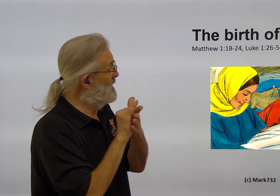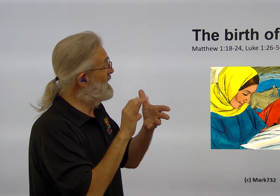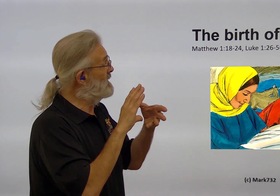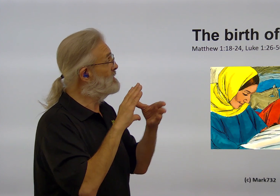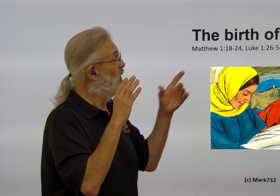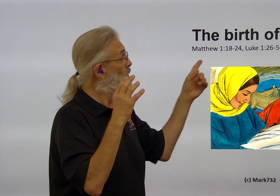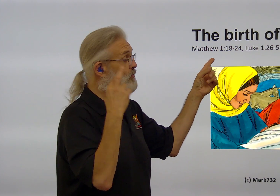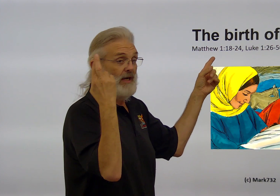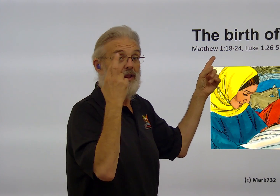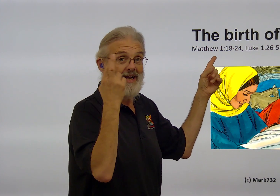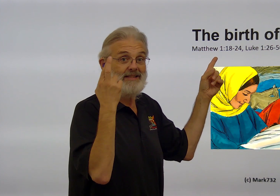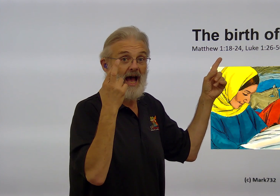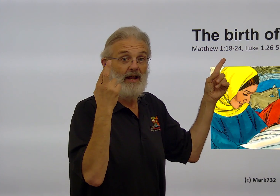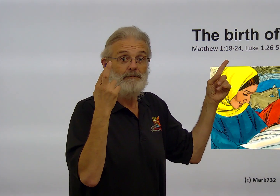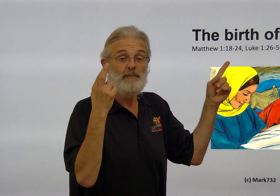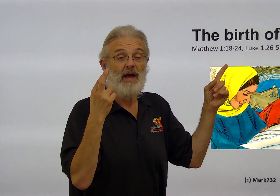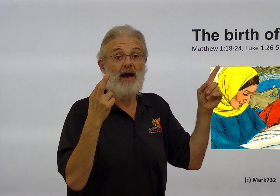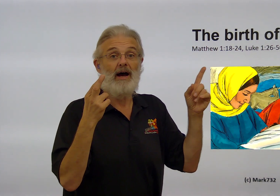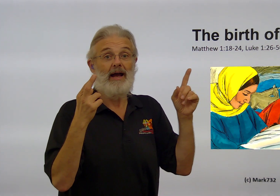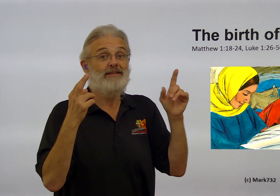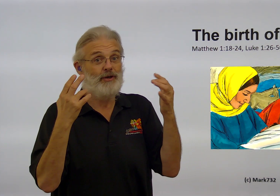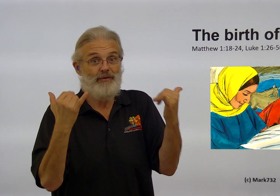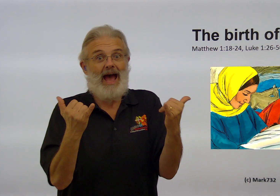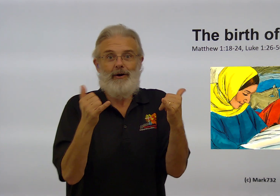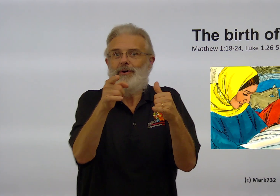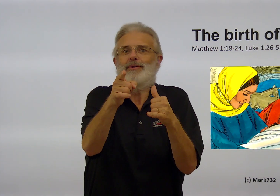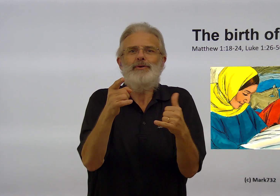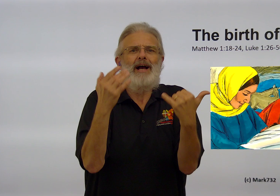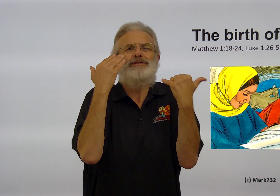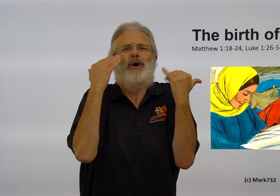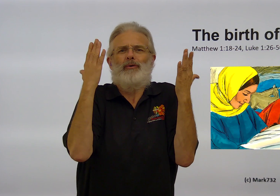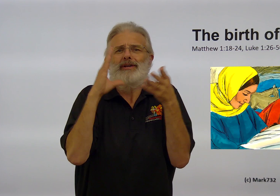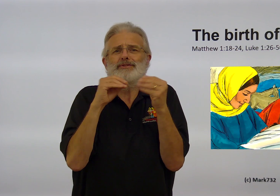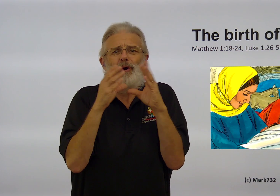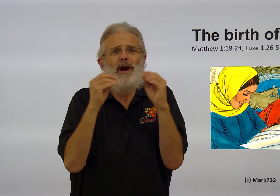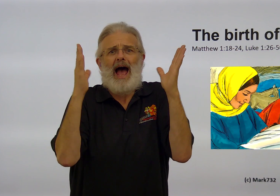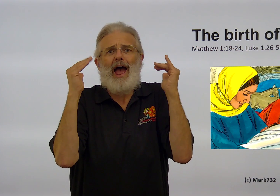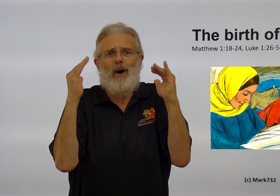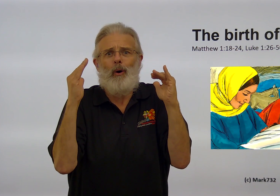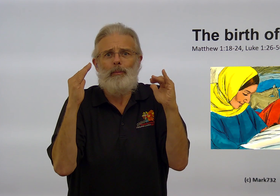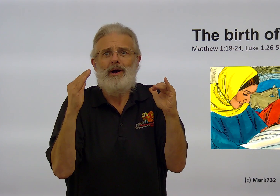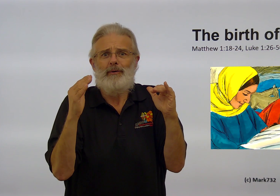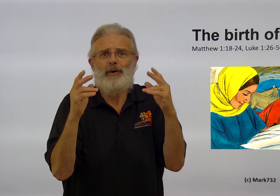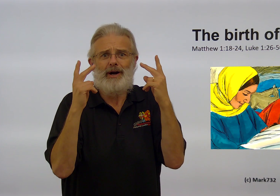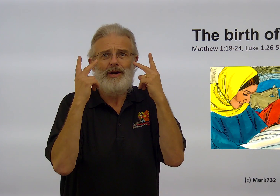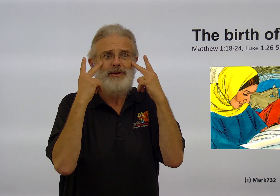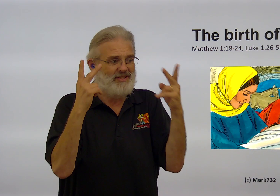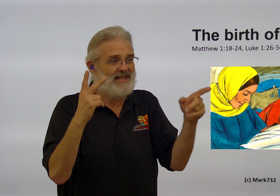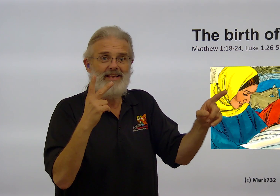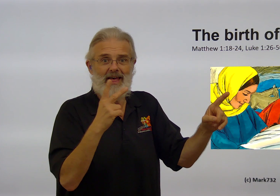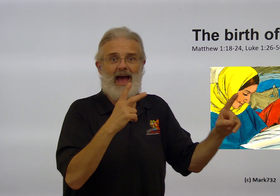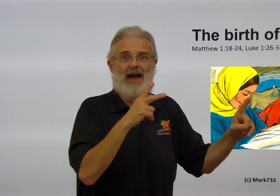this, realize that. And so now you guys know this story, I hope, where you see